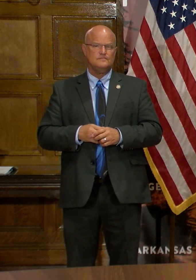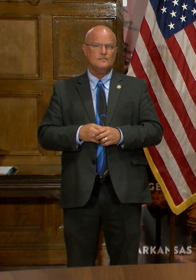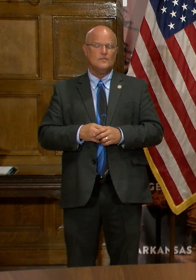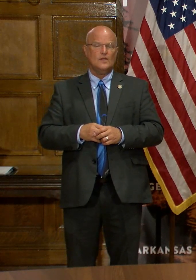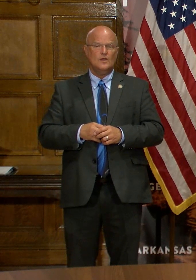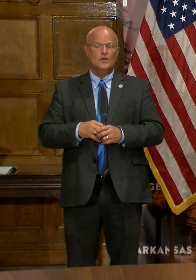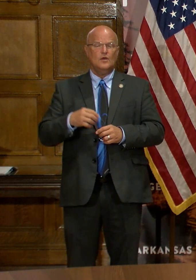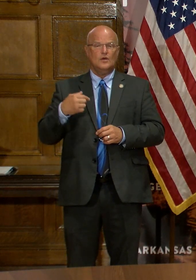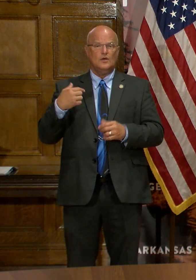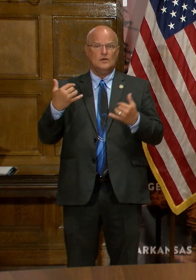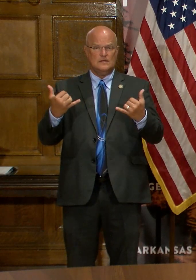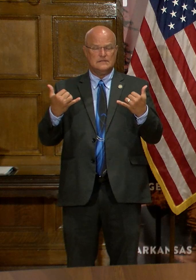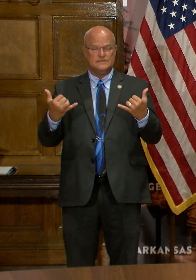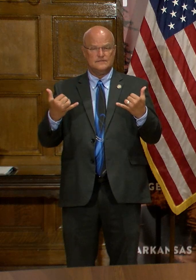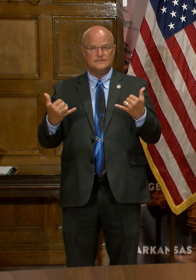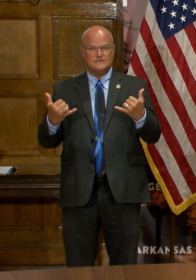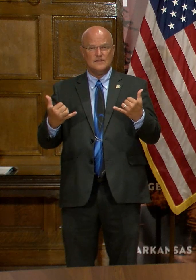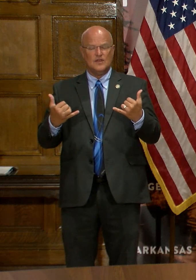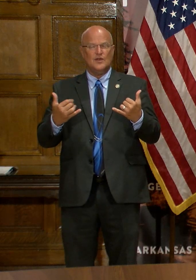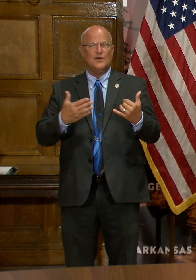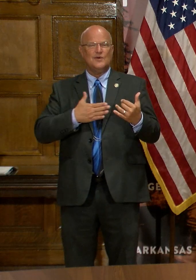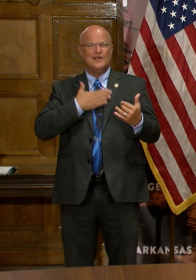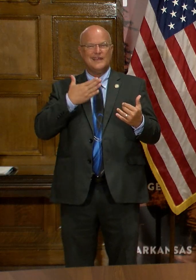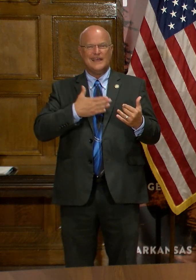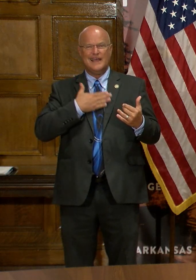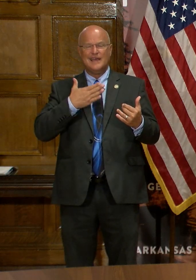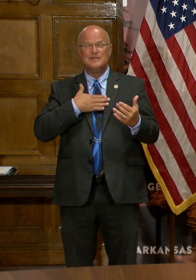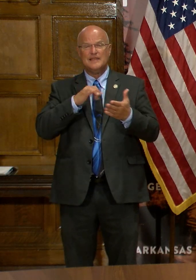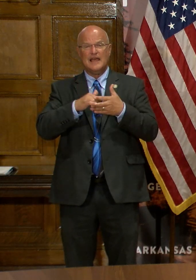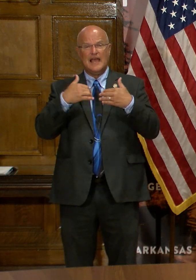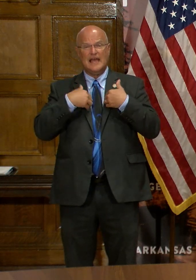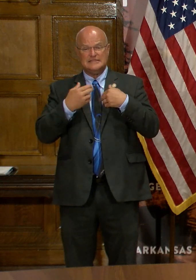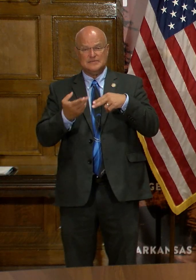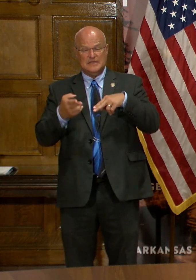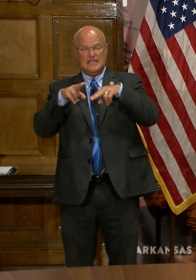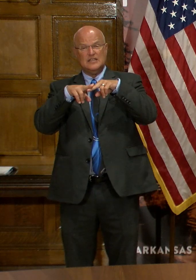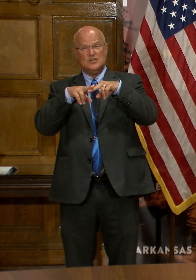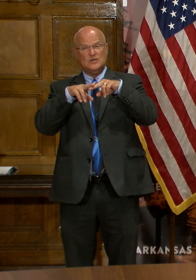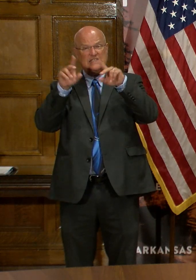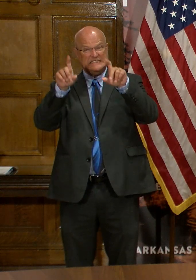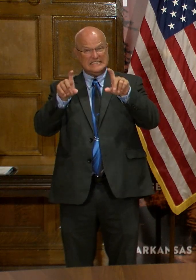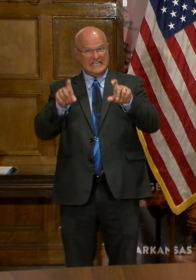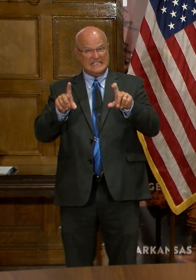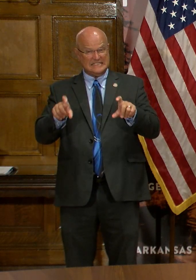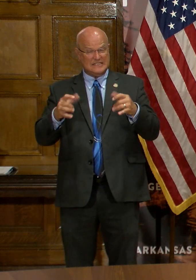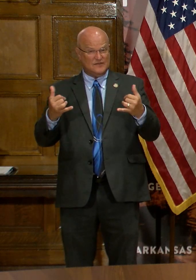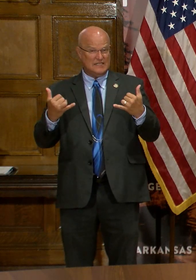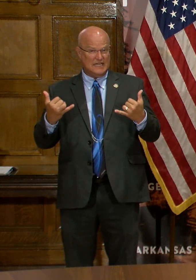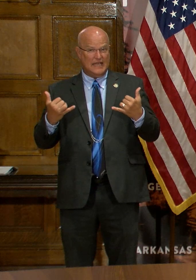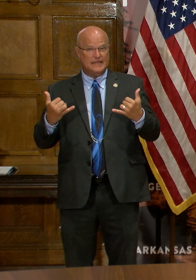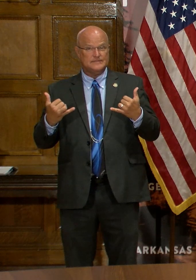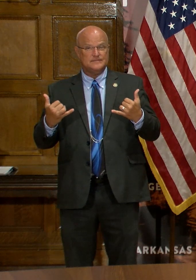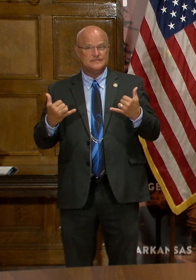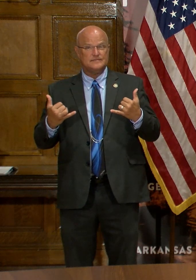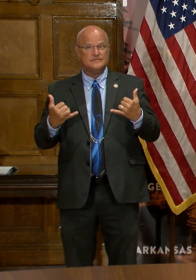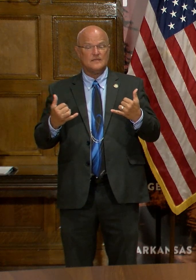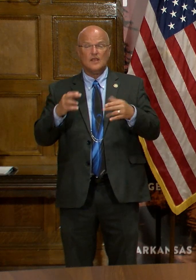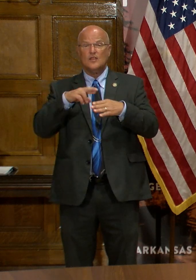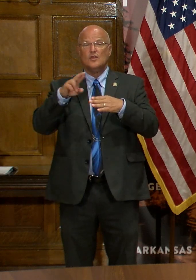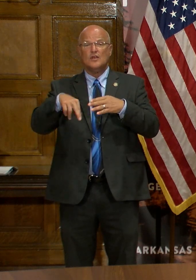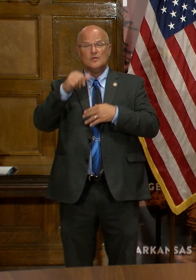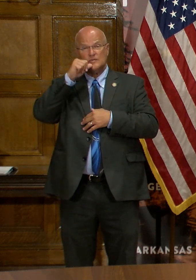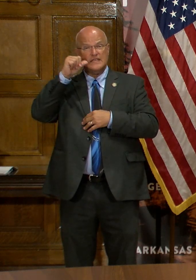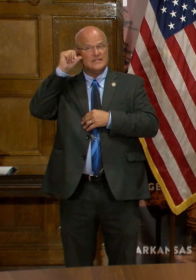We are pleased that we've had some increased testing for today. The results